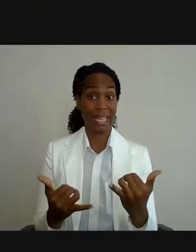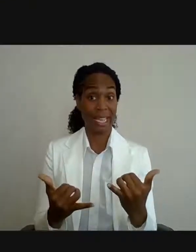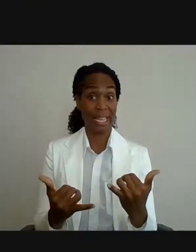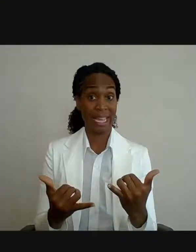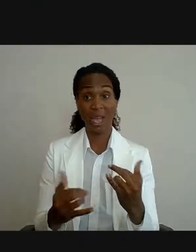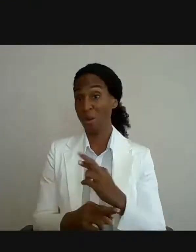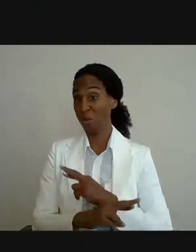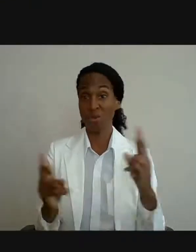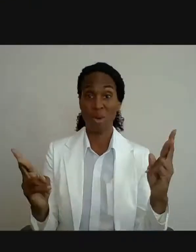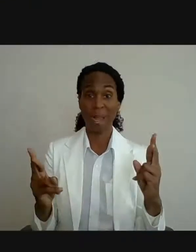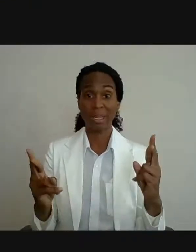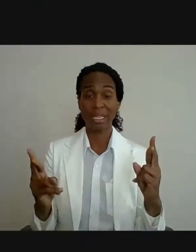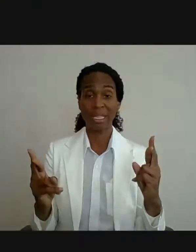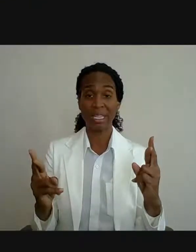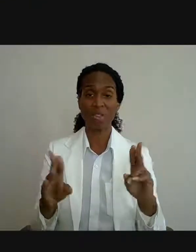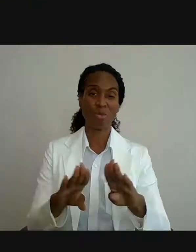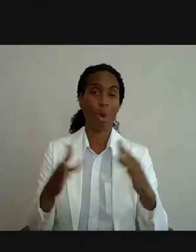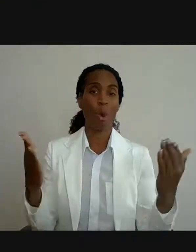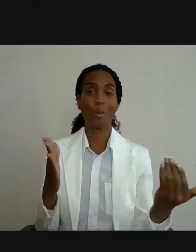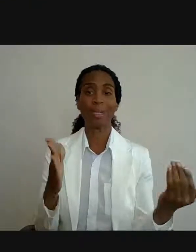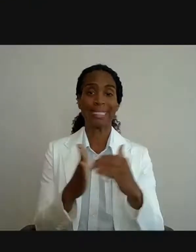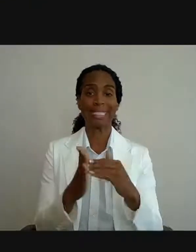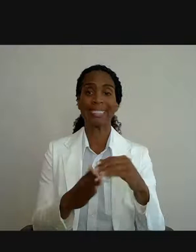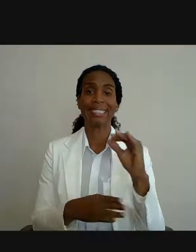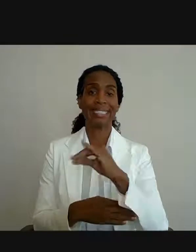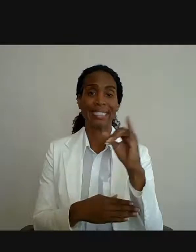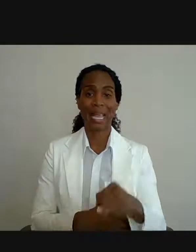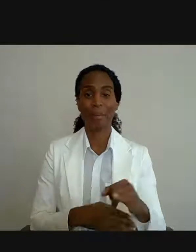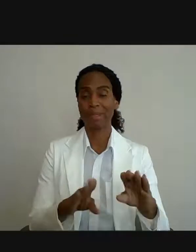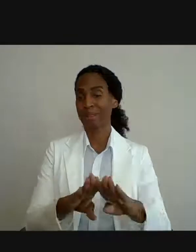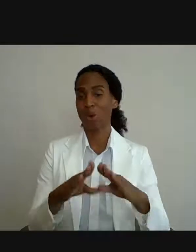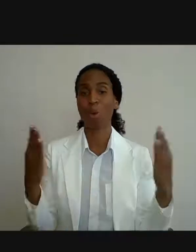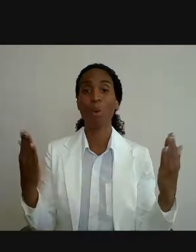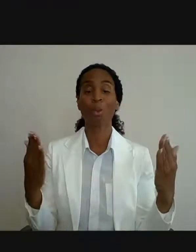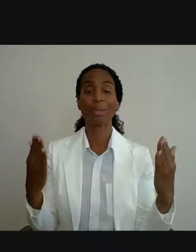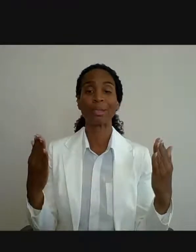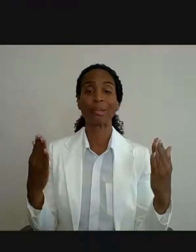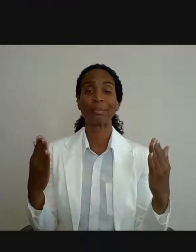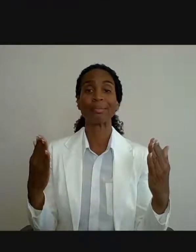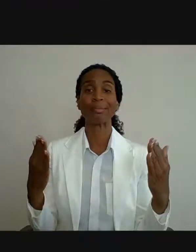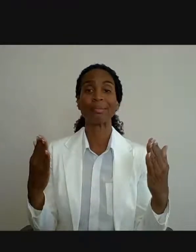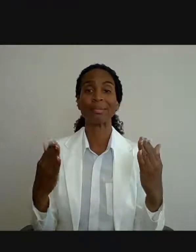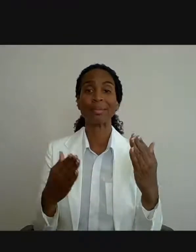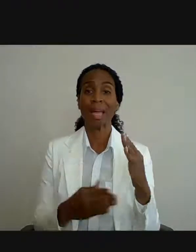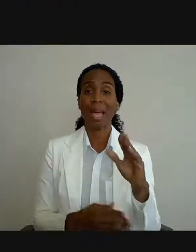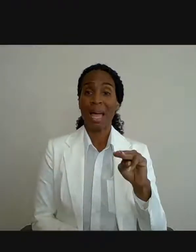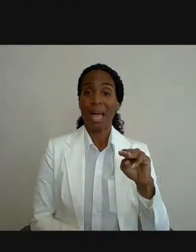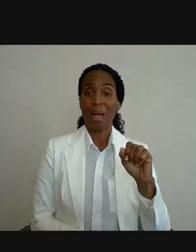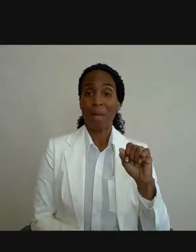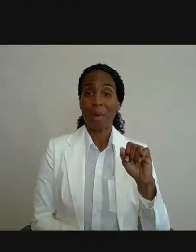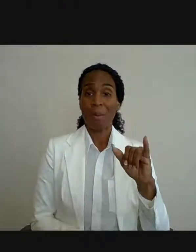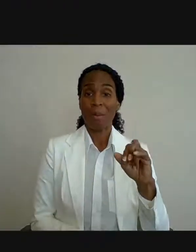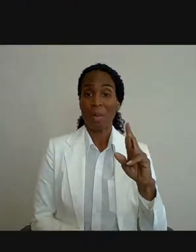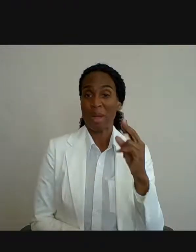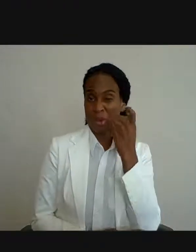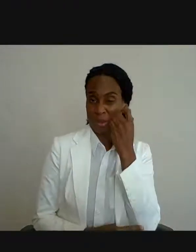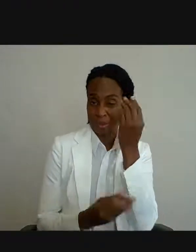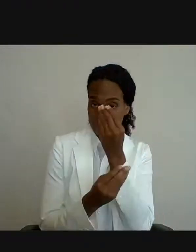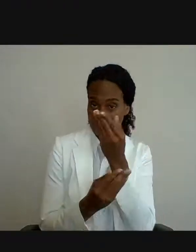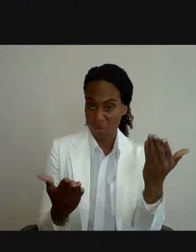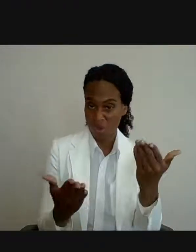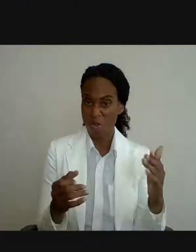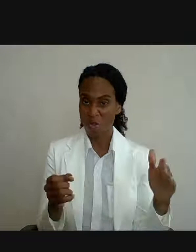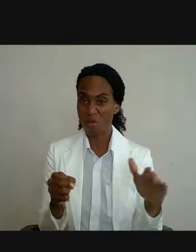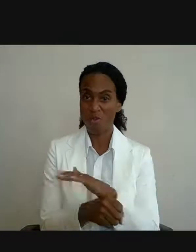fully reopen Indianapolis. As the mayor said, we can now allow full